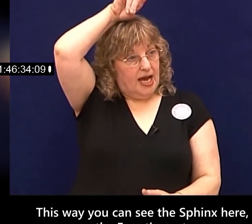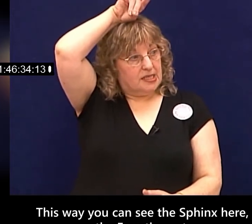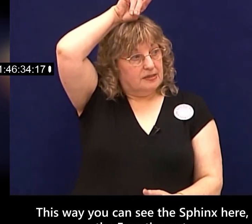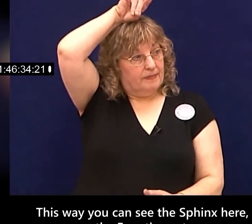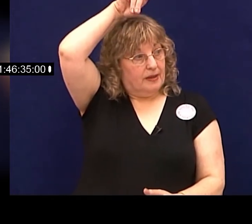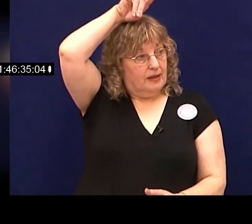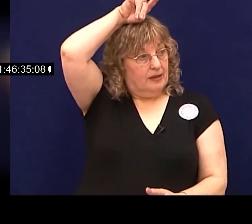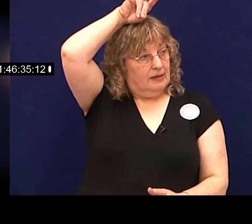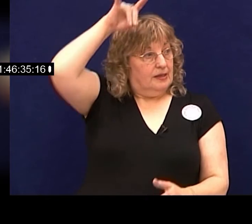cat.